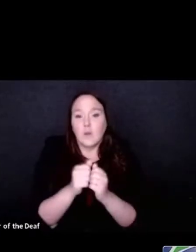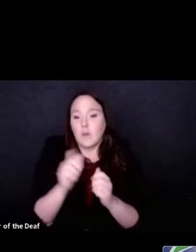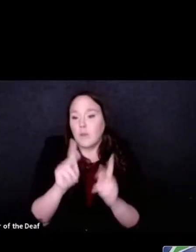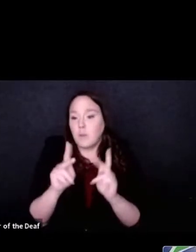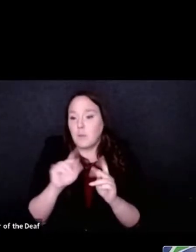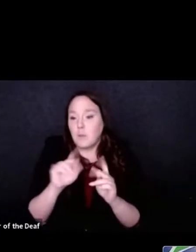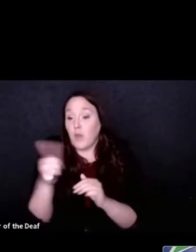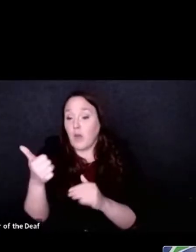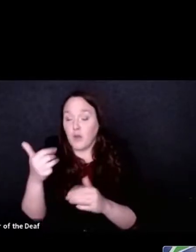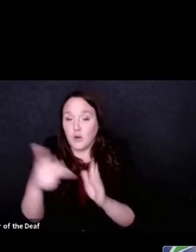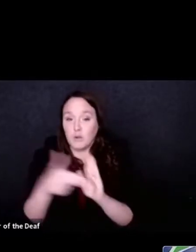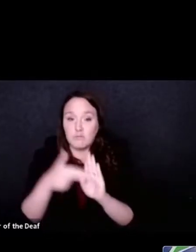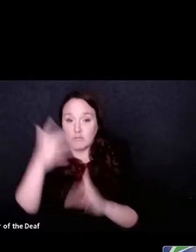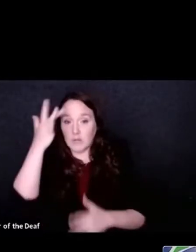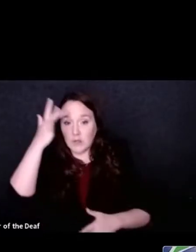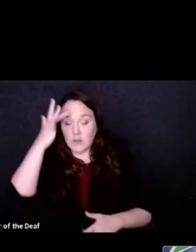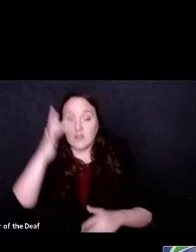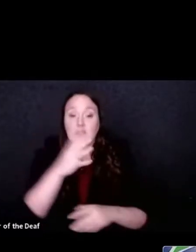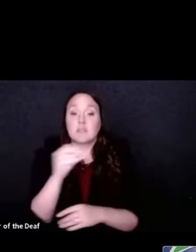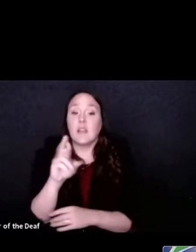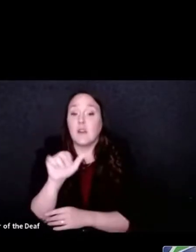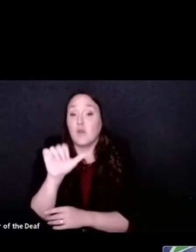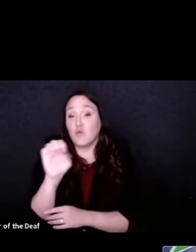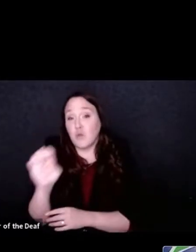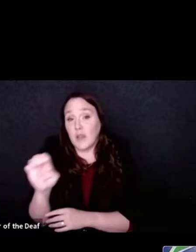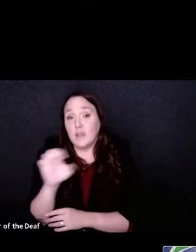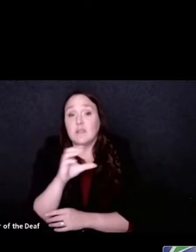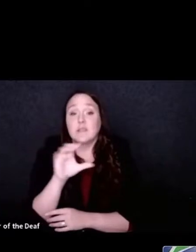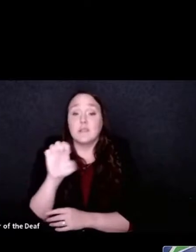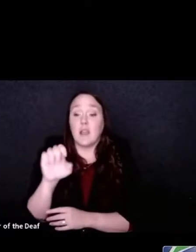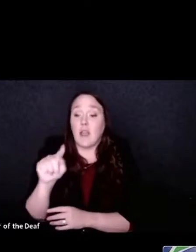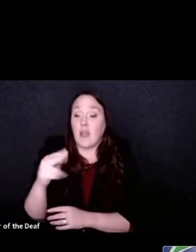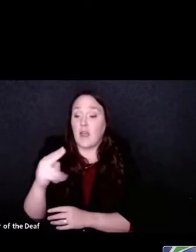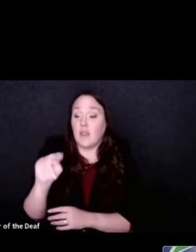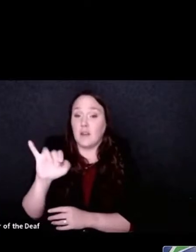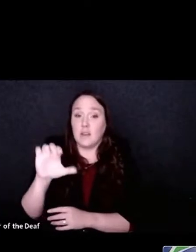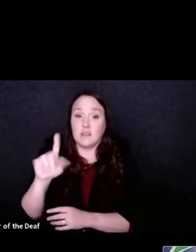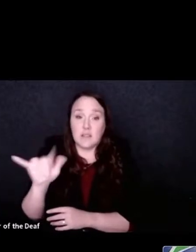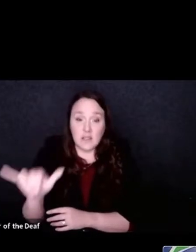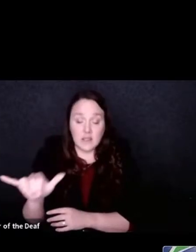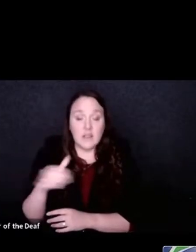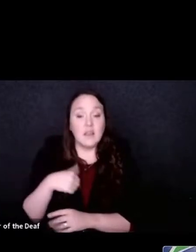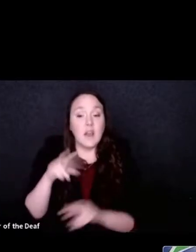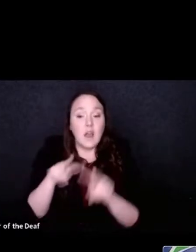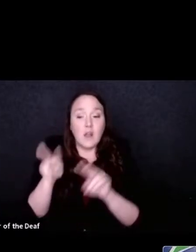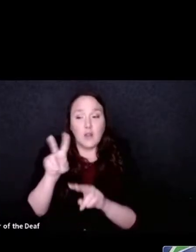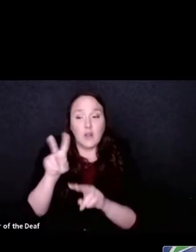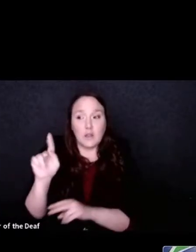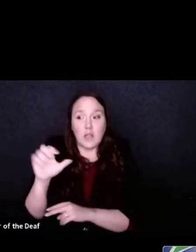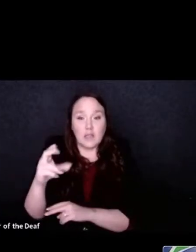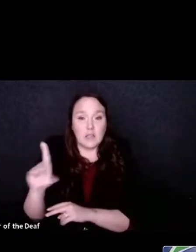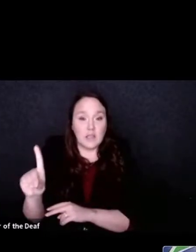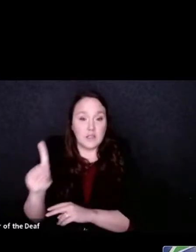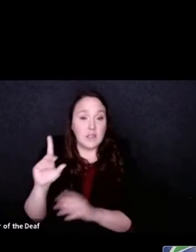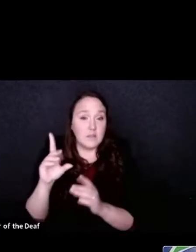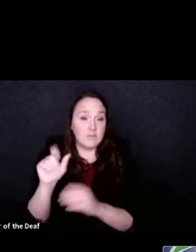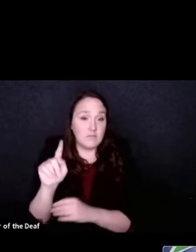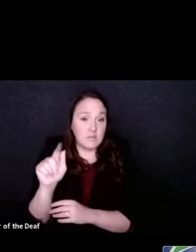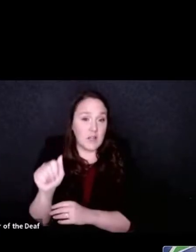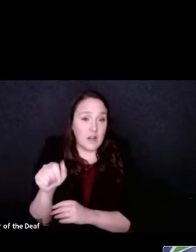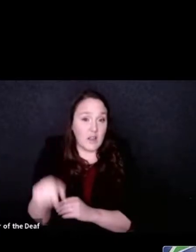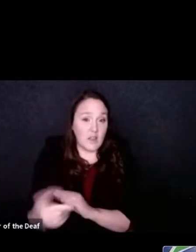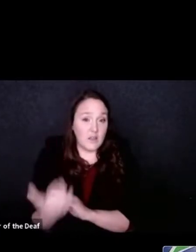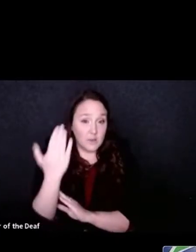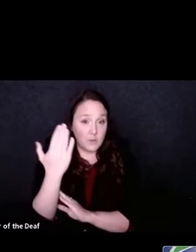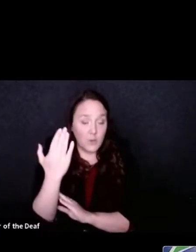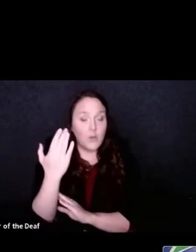but also race and ethnicity. I looked at the Knox County Health Department data as late as this morning. And again, one of the other